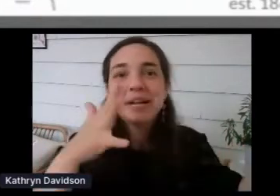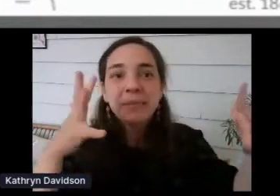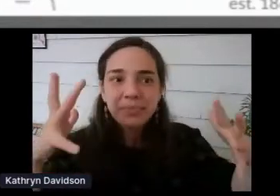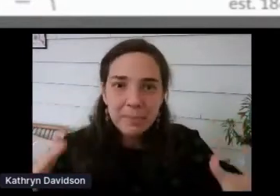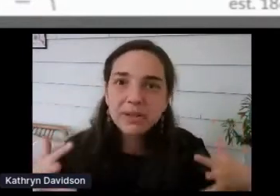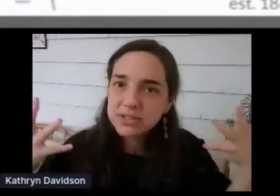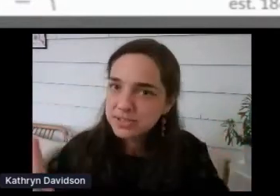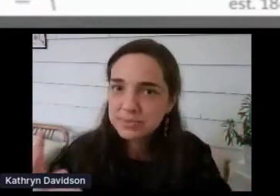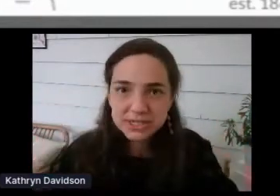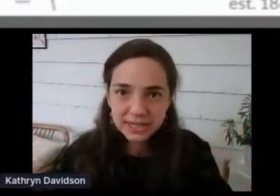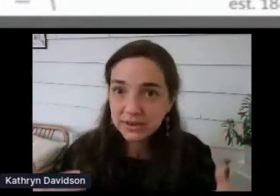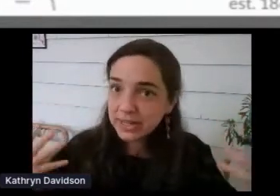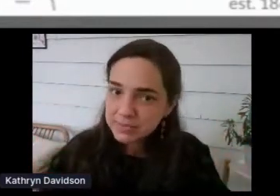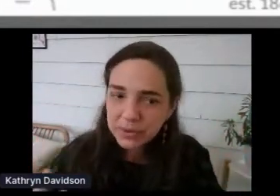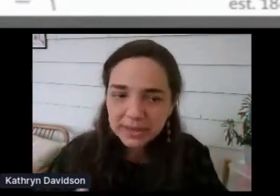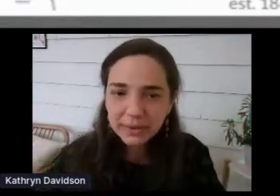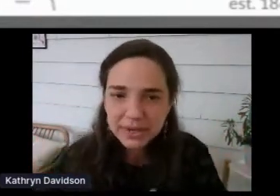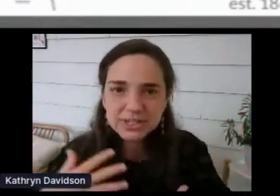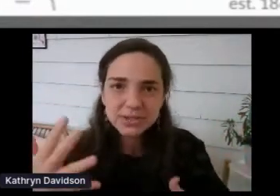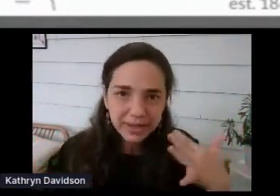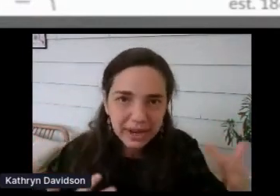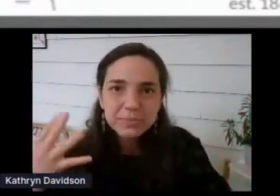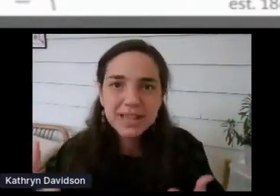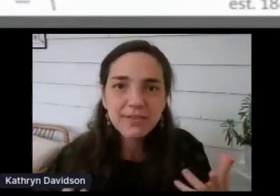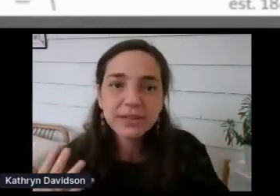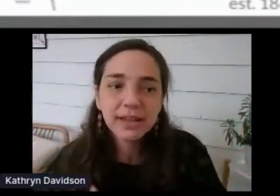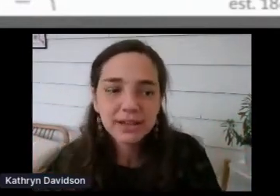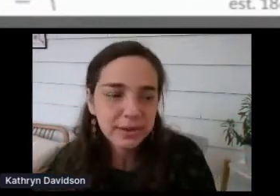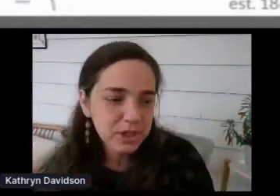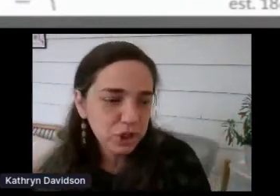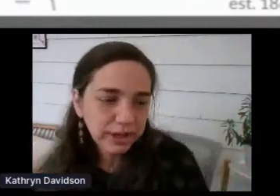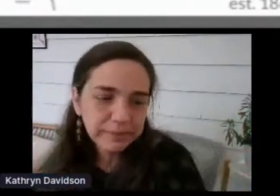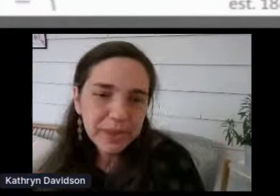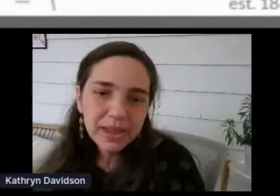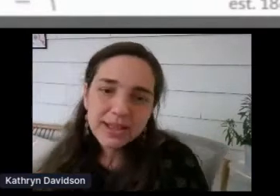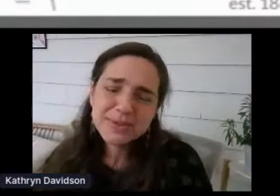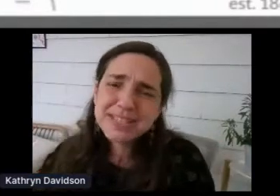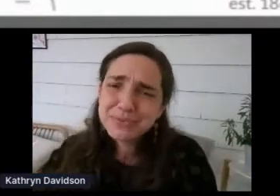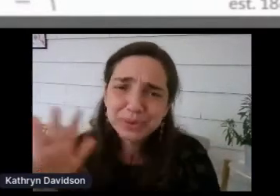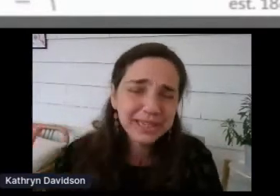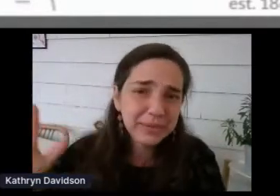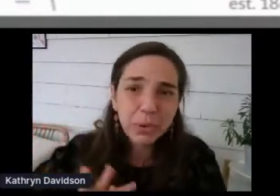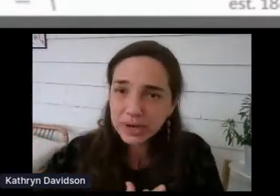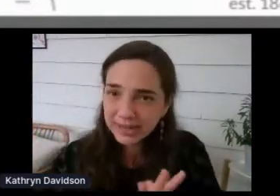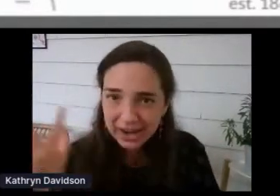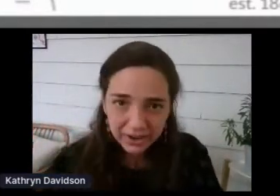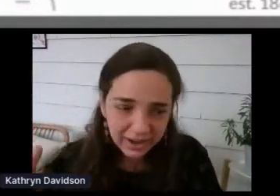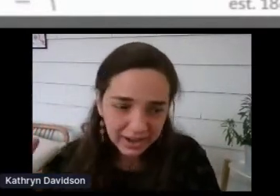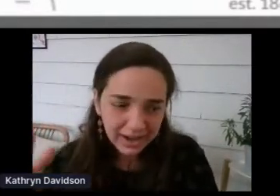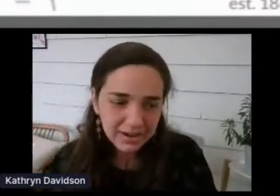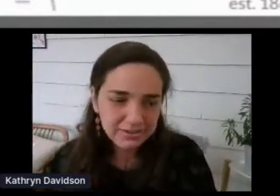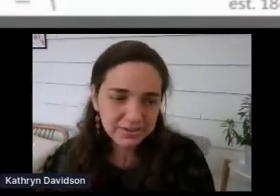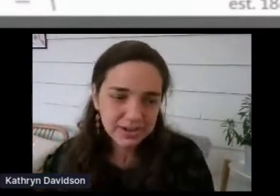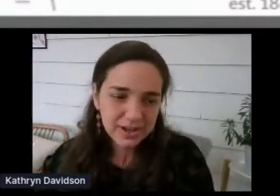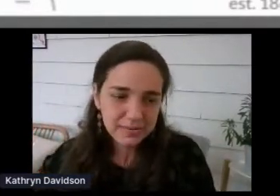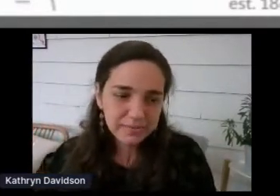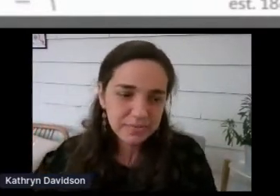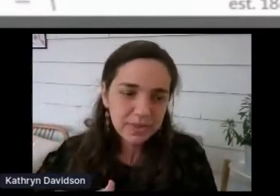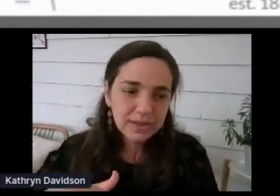language builds those up just like learning a spoken language, and so it can help scaffold later language learning. So this is a really important area